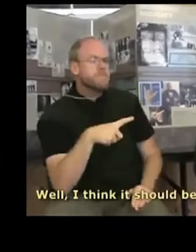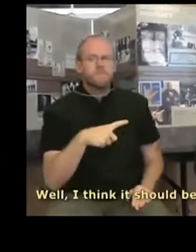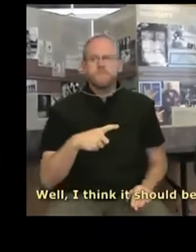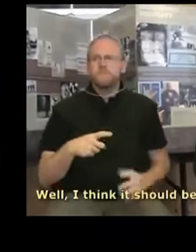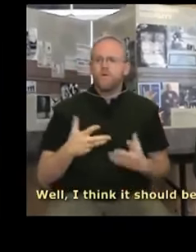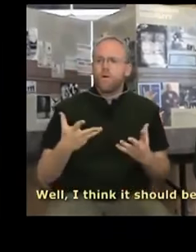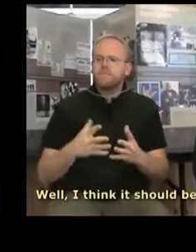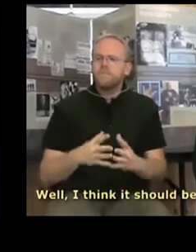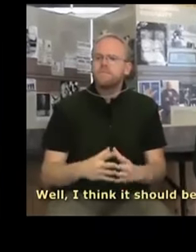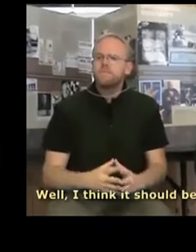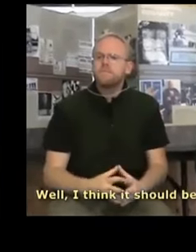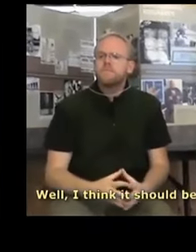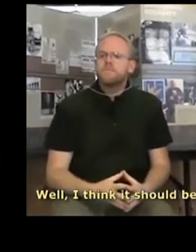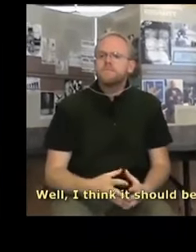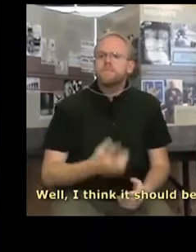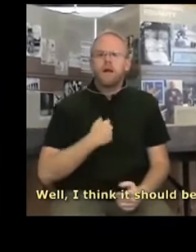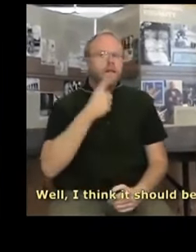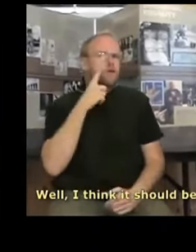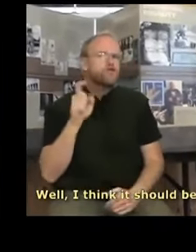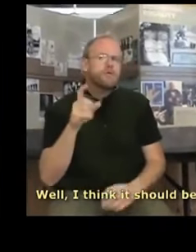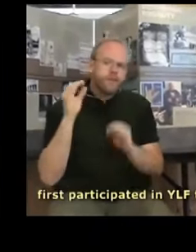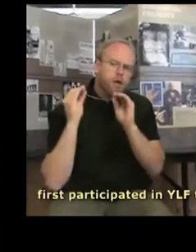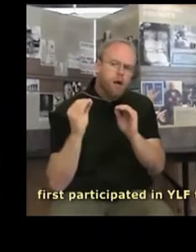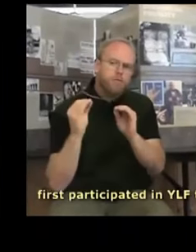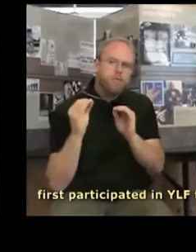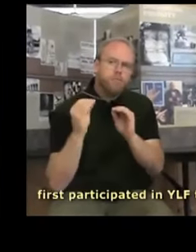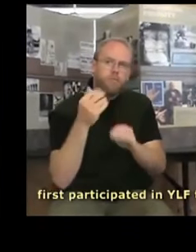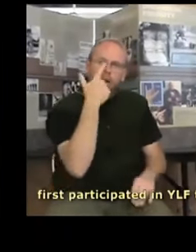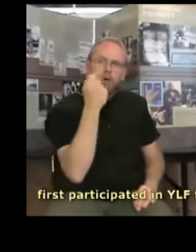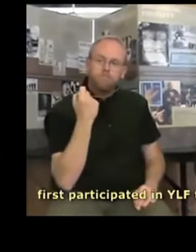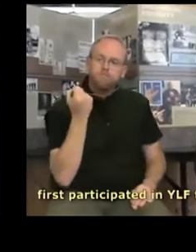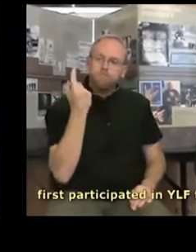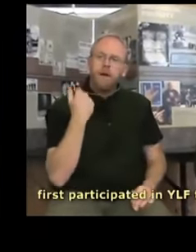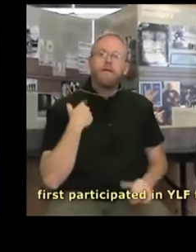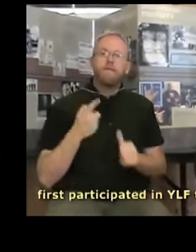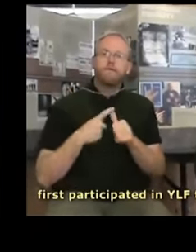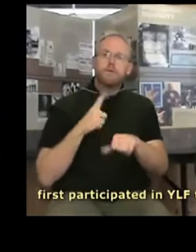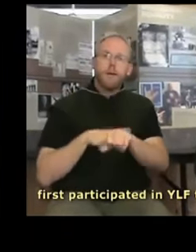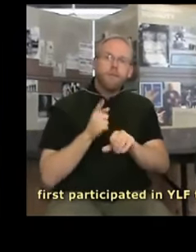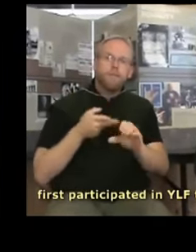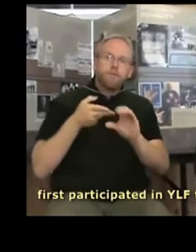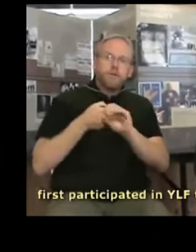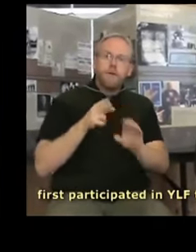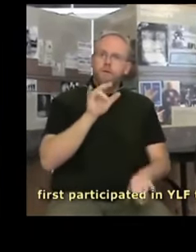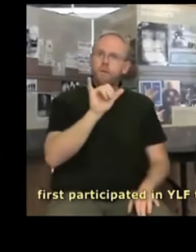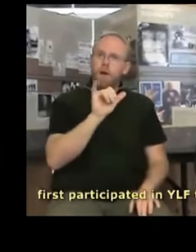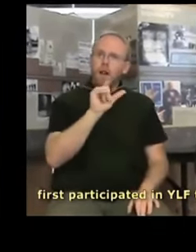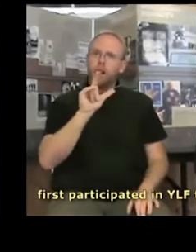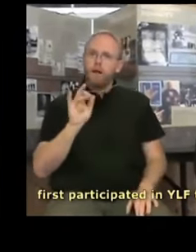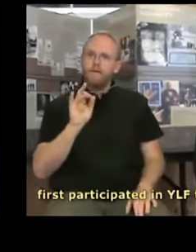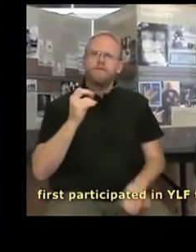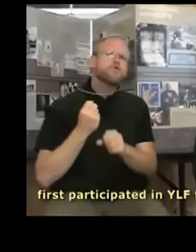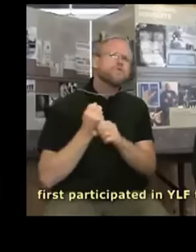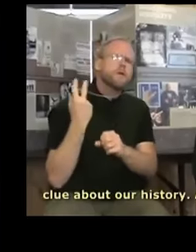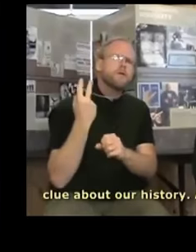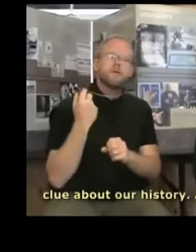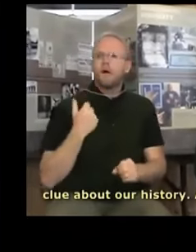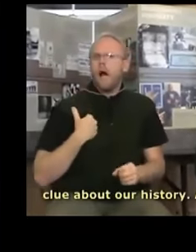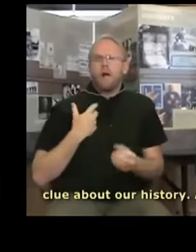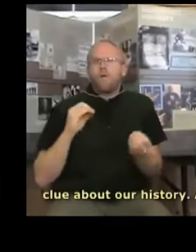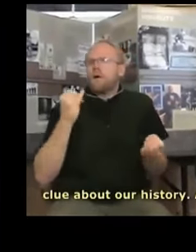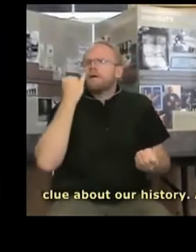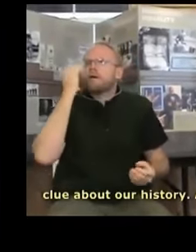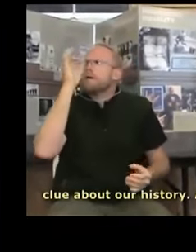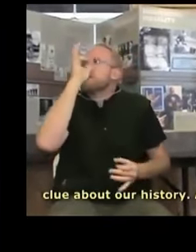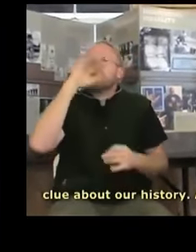Well, I think it should be taught because when I first participated in YLab 2 years ago, I had no